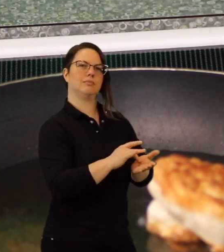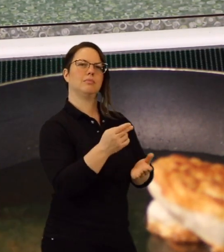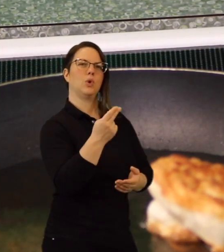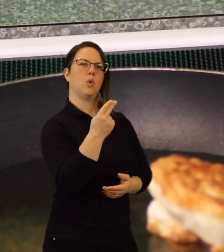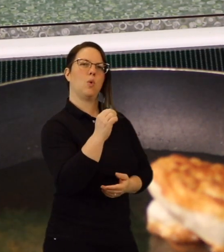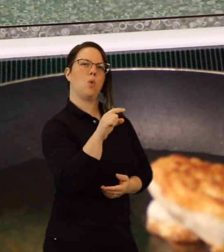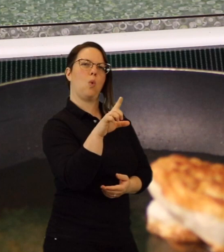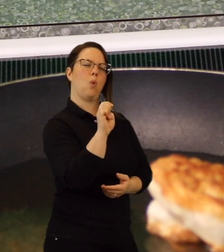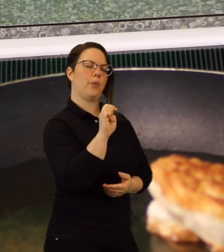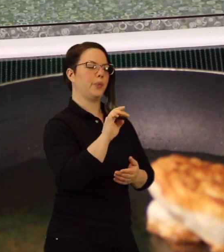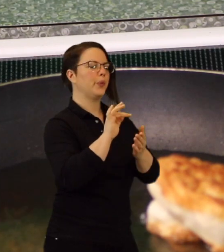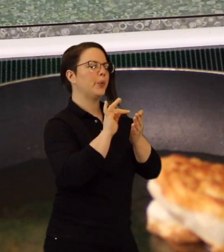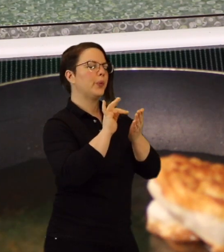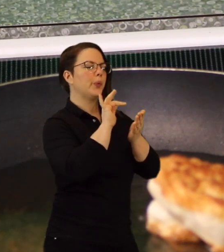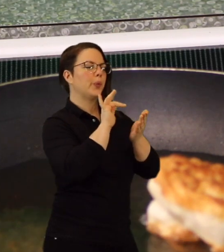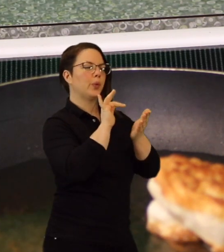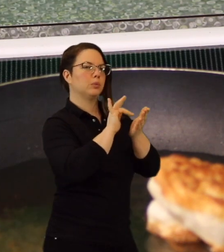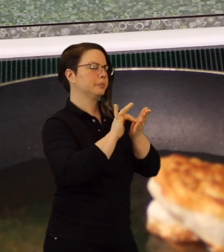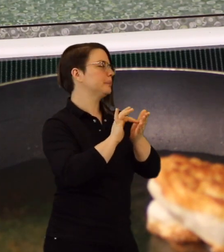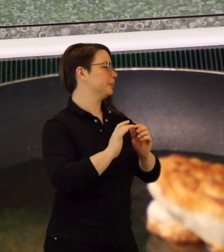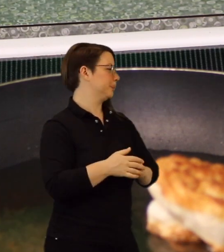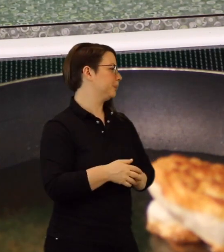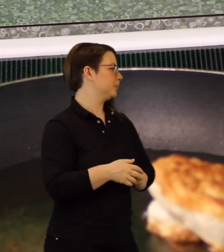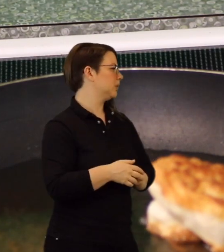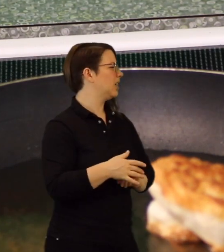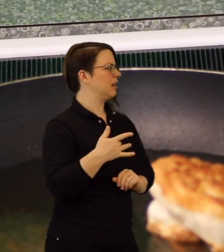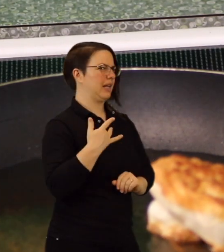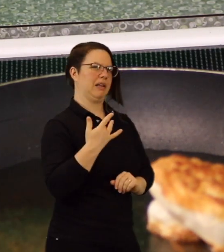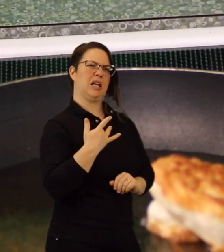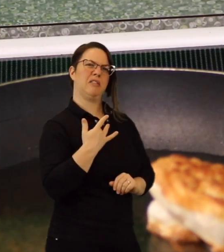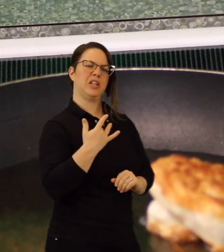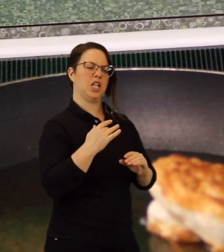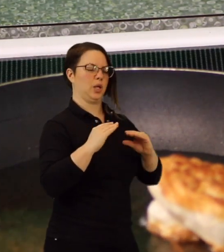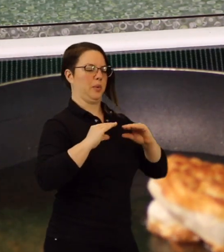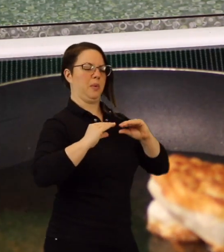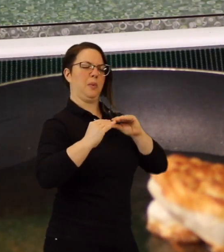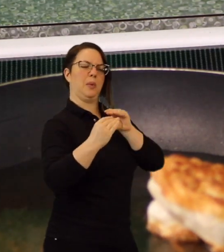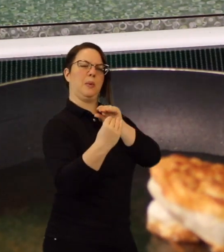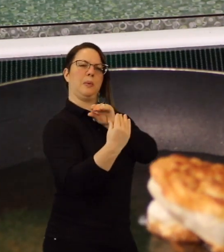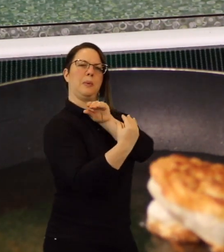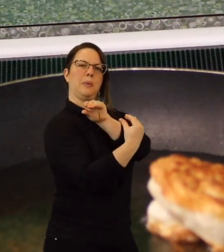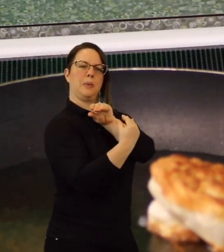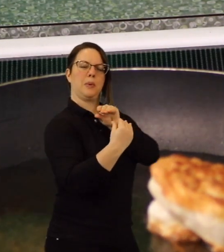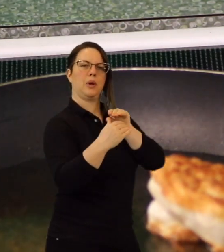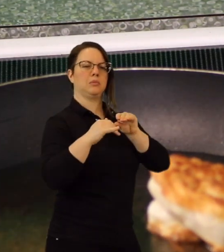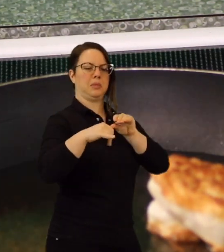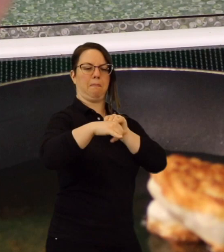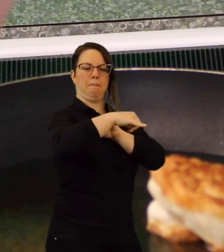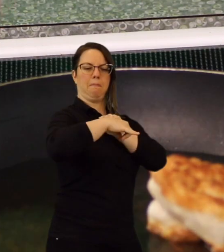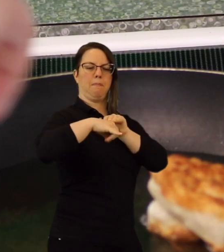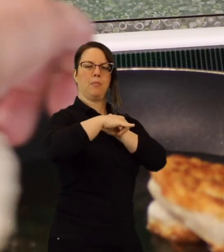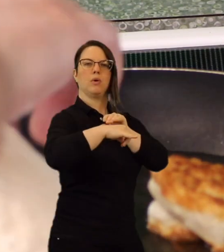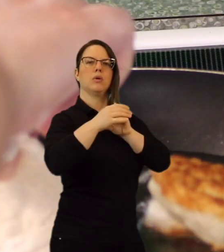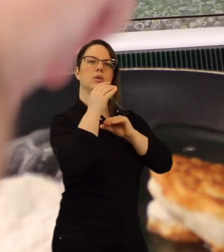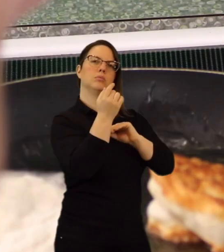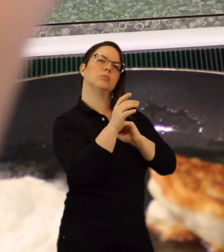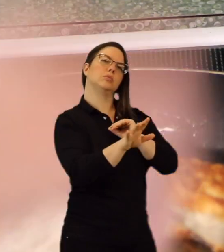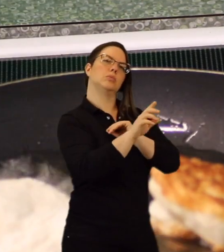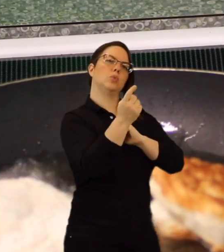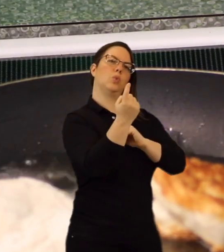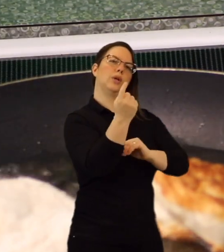a centimeter thick, maybe a little bit thinner than that. And it's going to puff up to at least 2 centimeters or so.